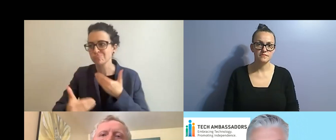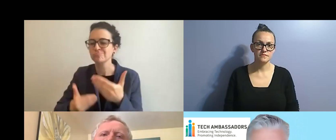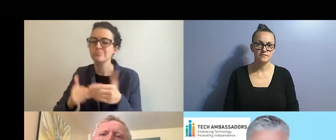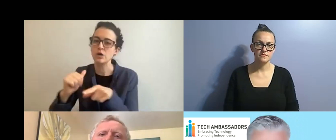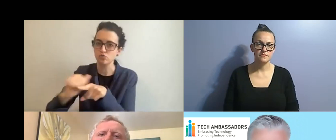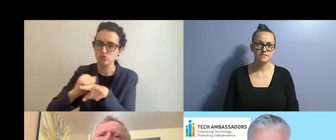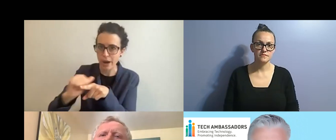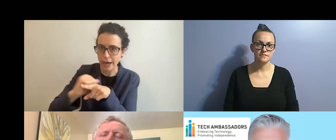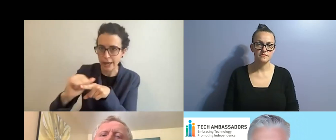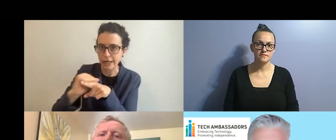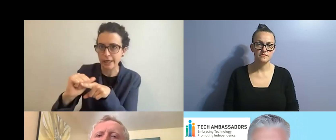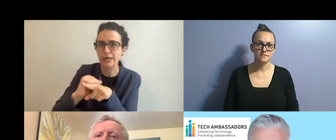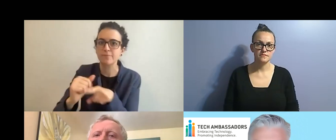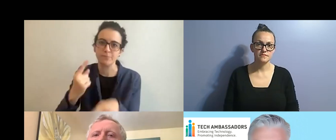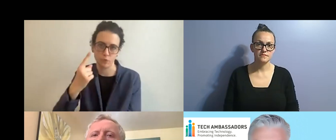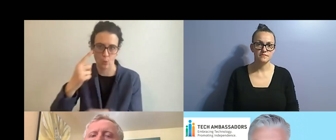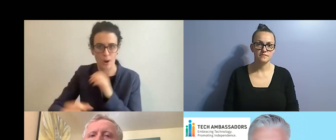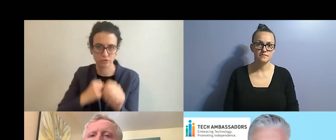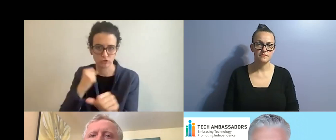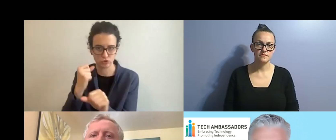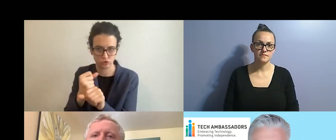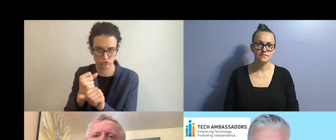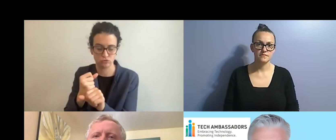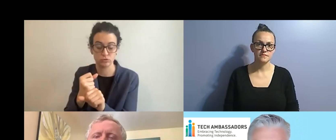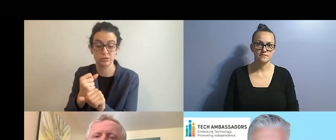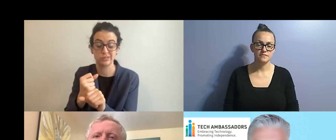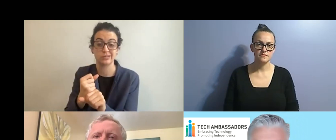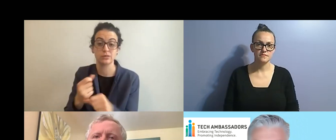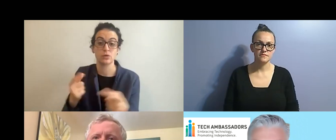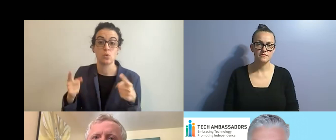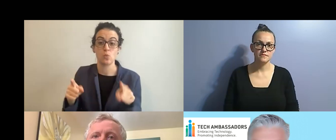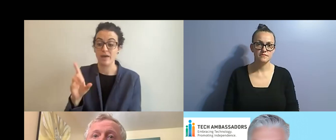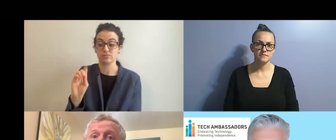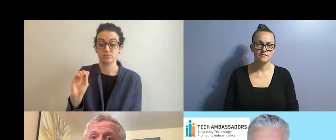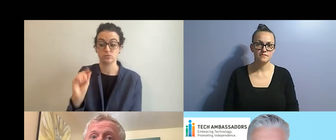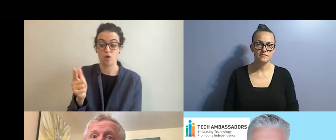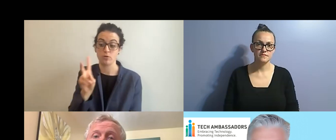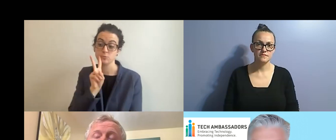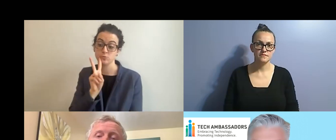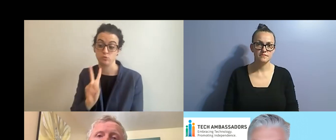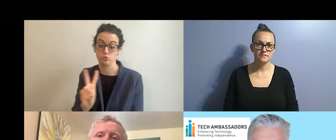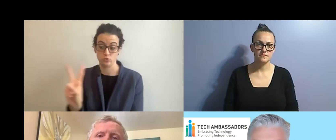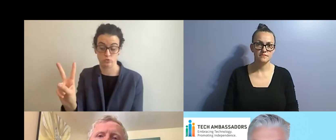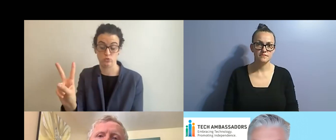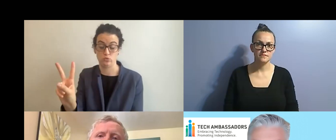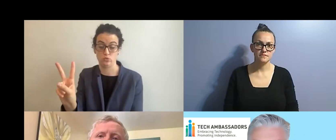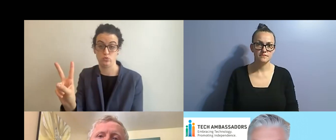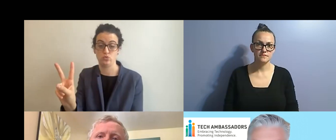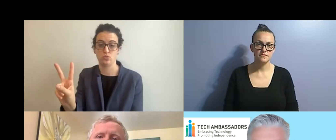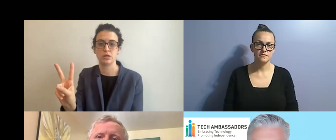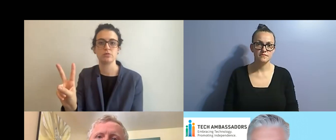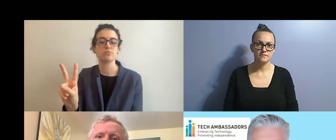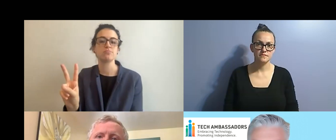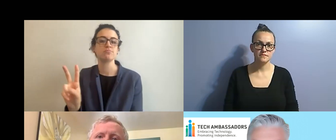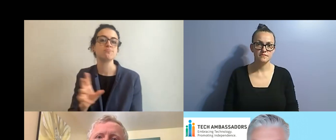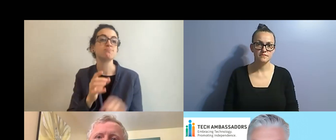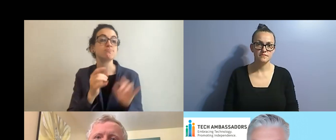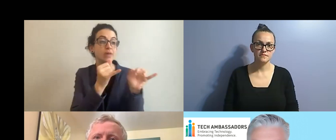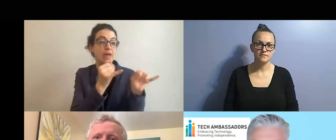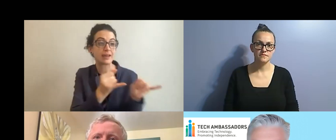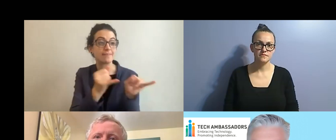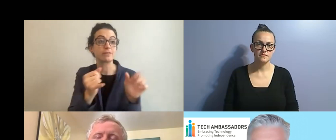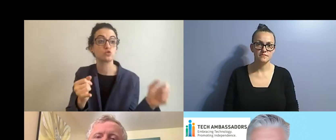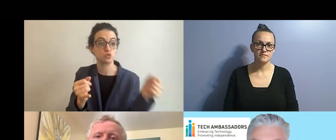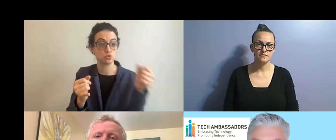2 years old, you kind of you know, get connected with the individual and